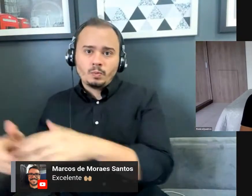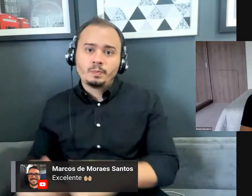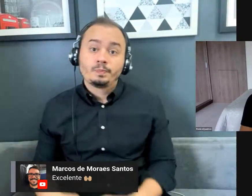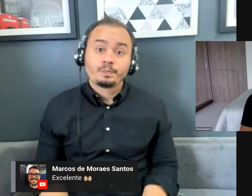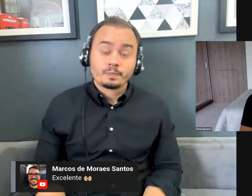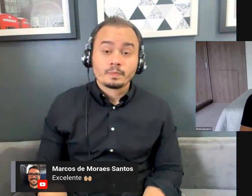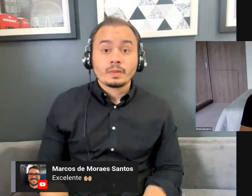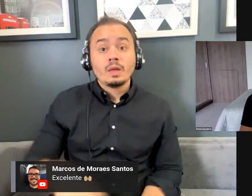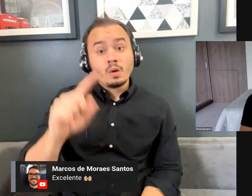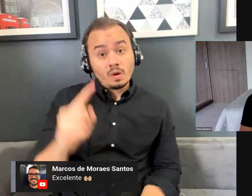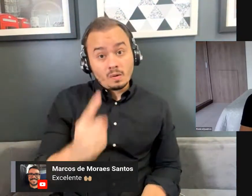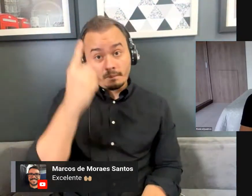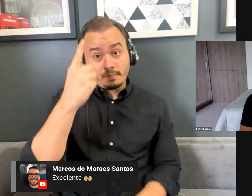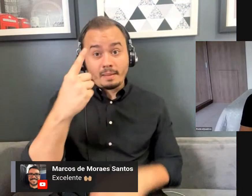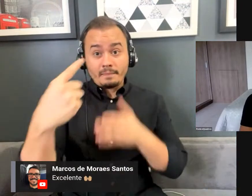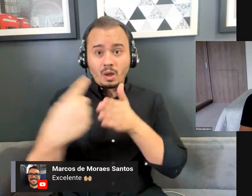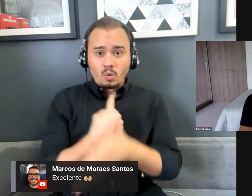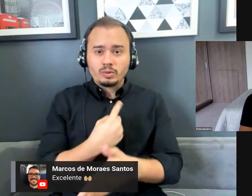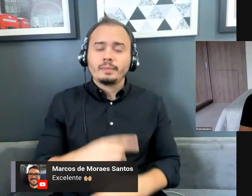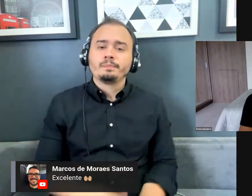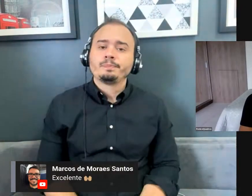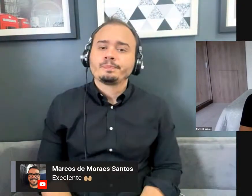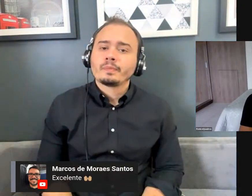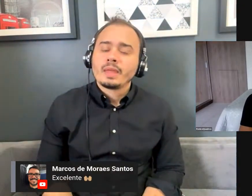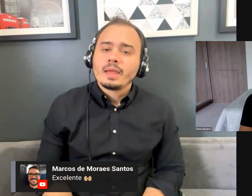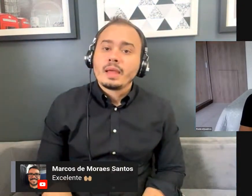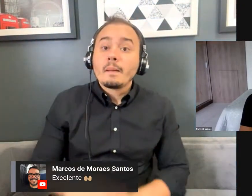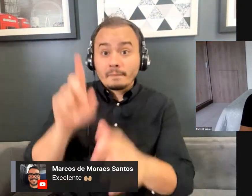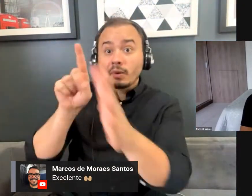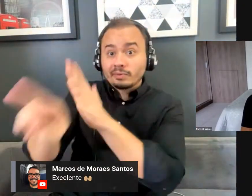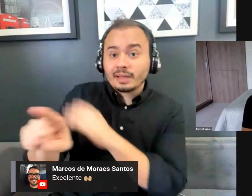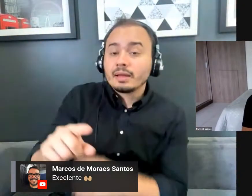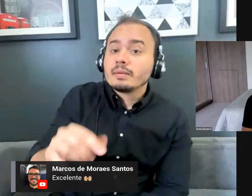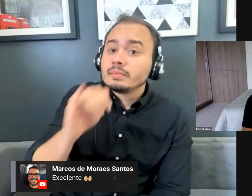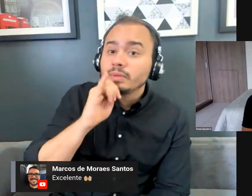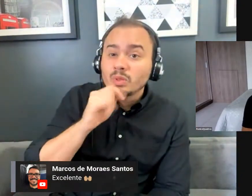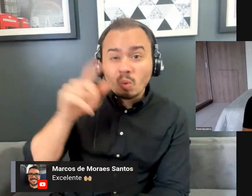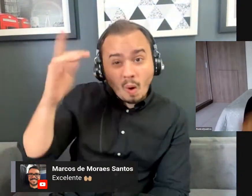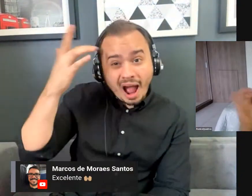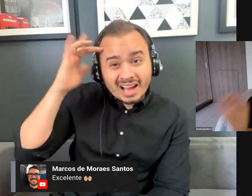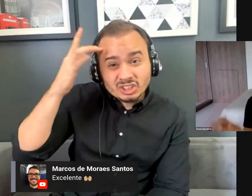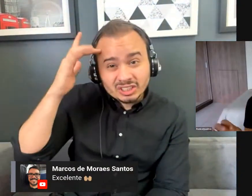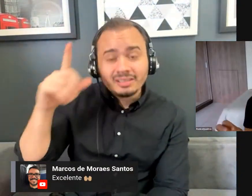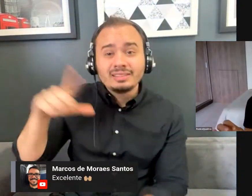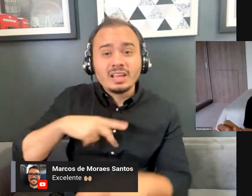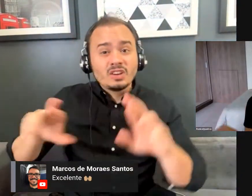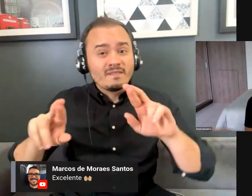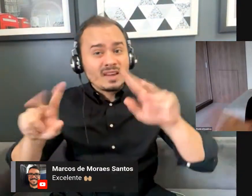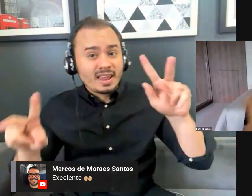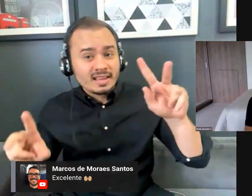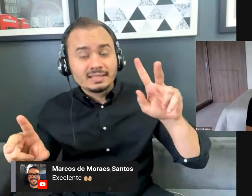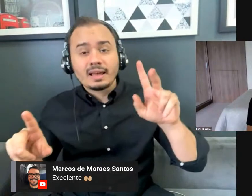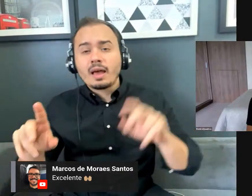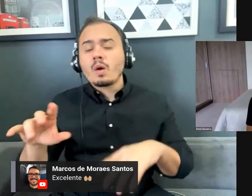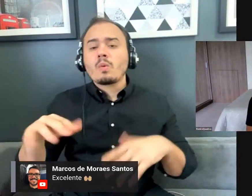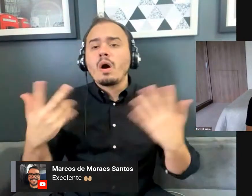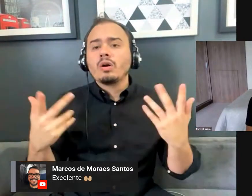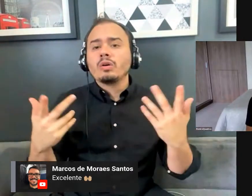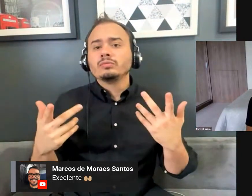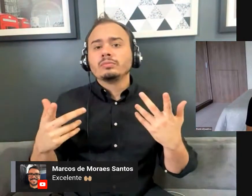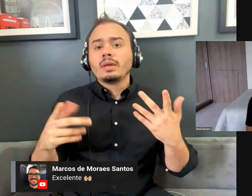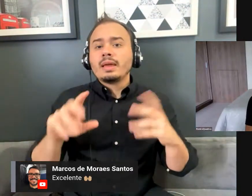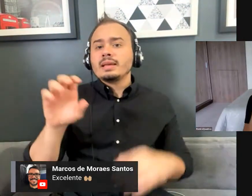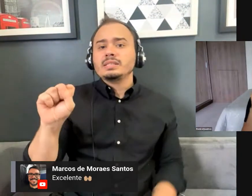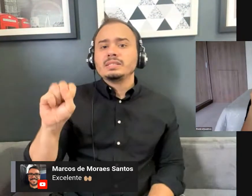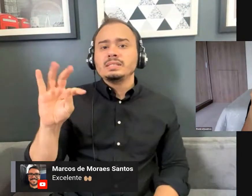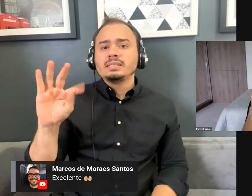One would be, do you think the findings about the different status of location and handshake,